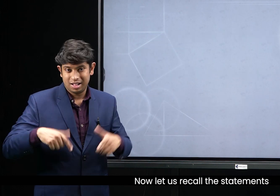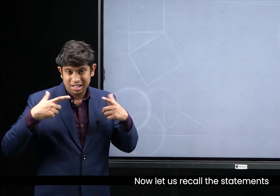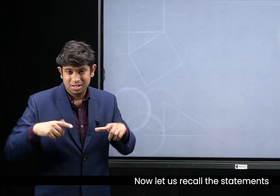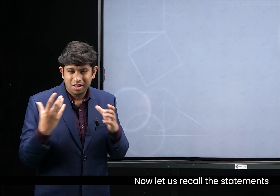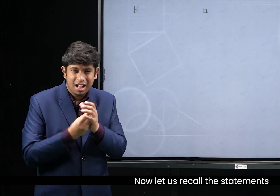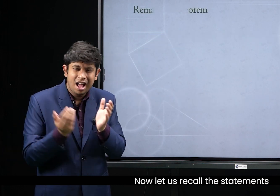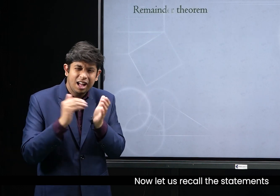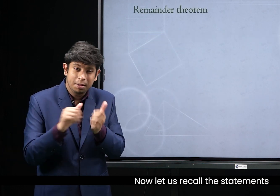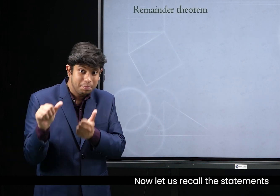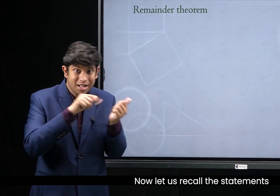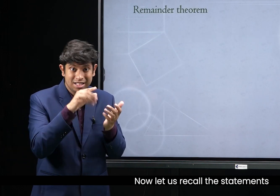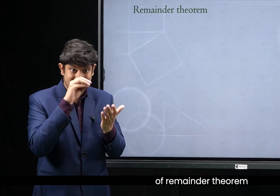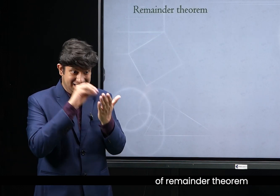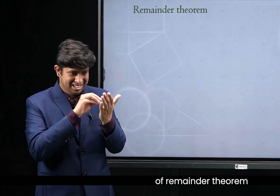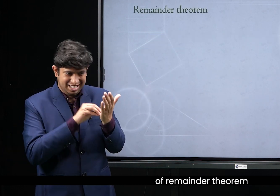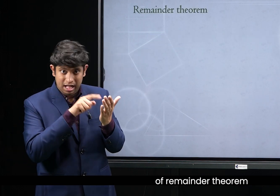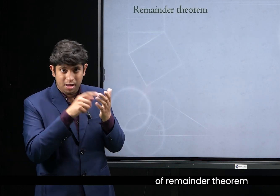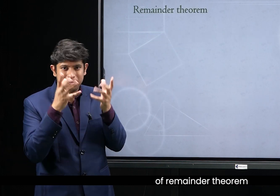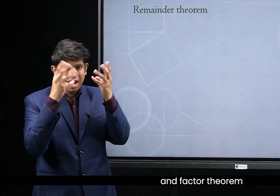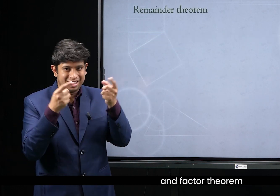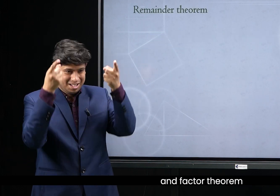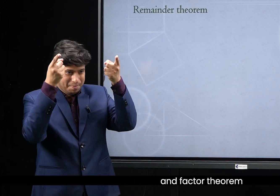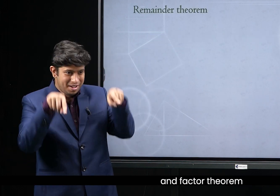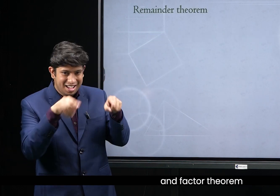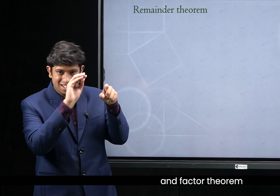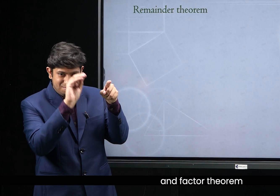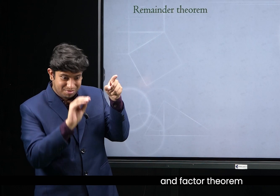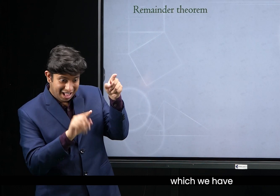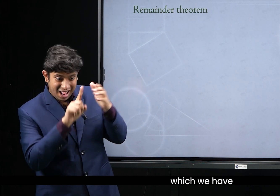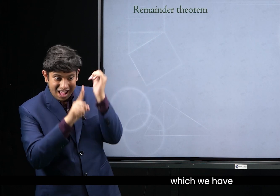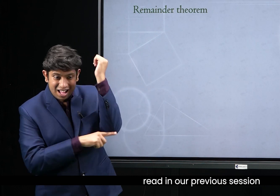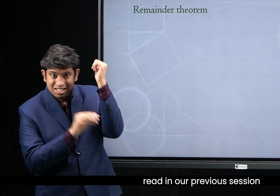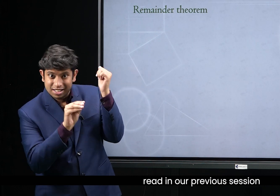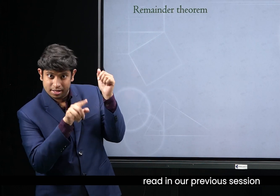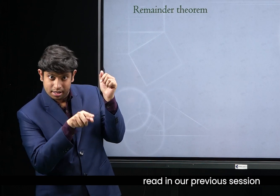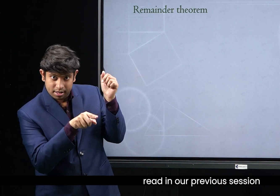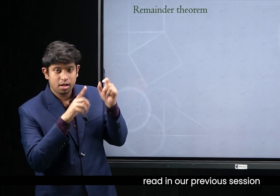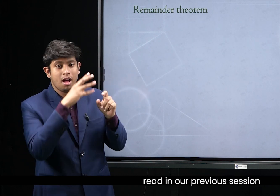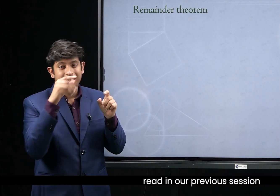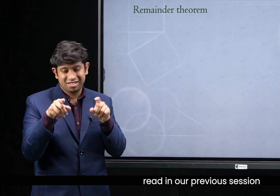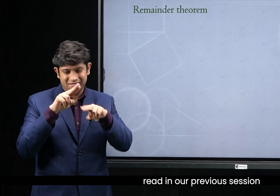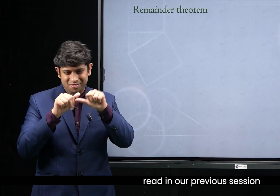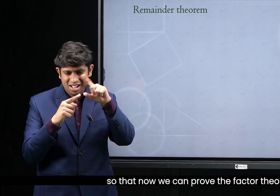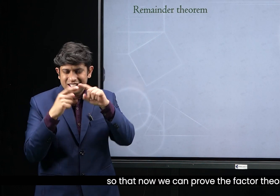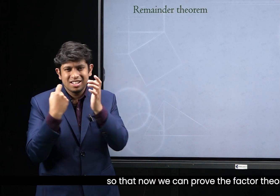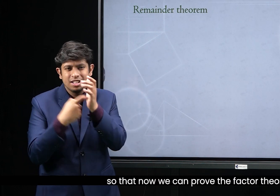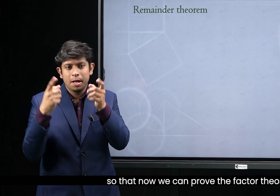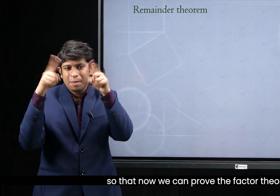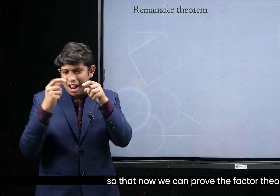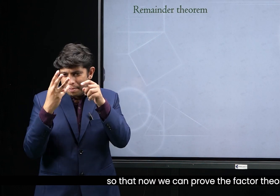Now, let us recall the statements of remainder theorem and factor theorem which we have read in our previous session, so that now we can